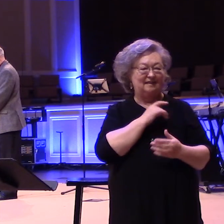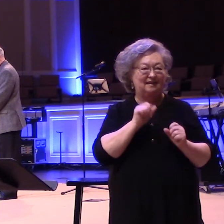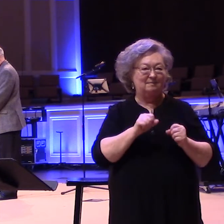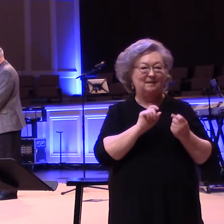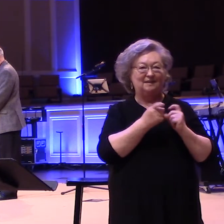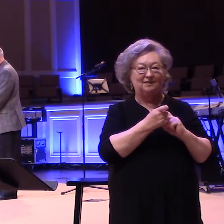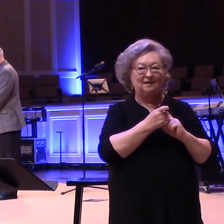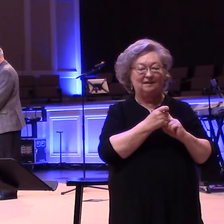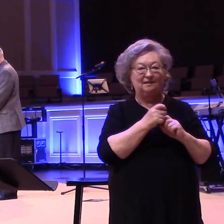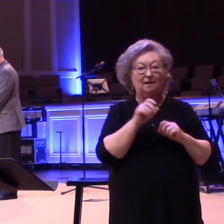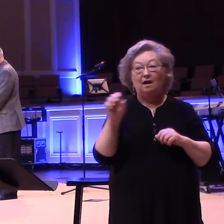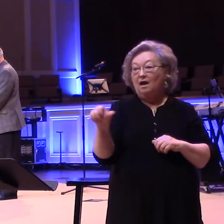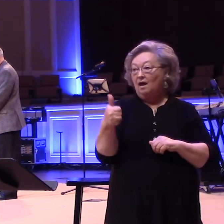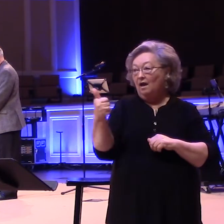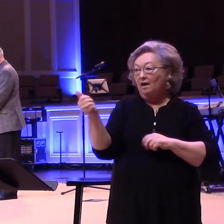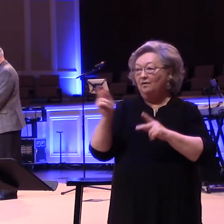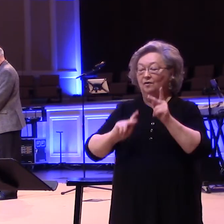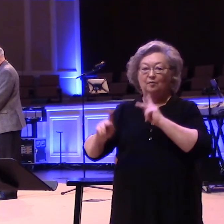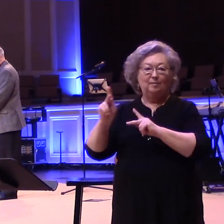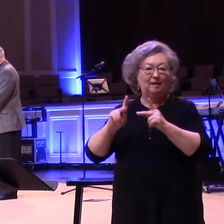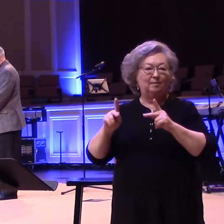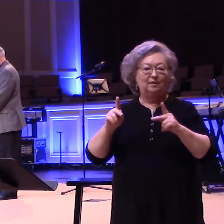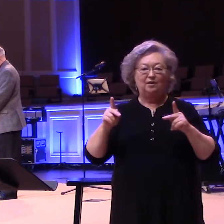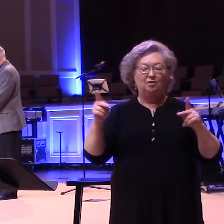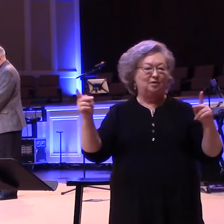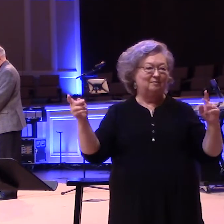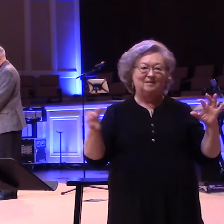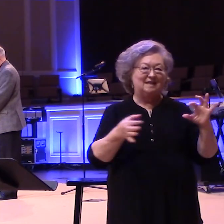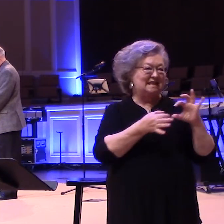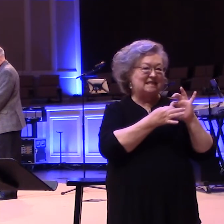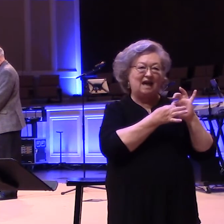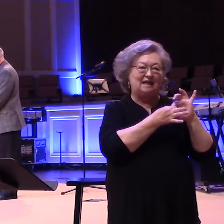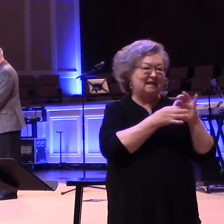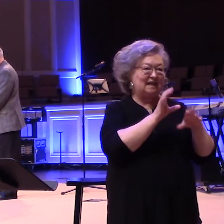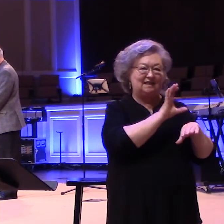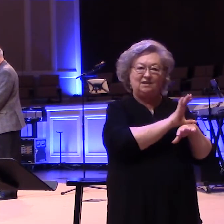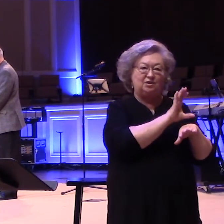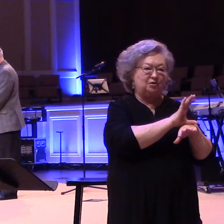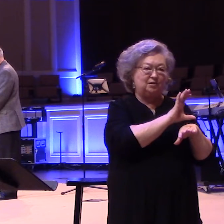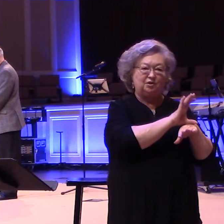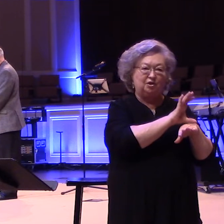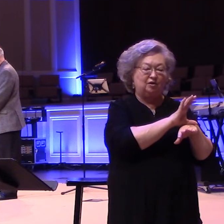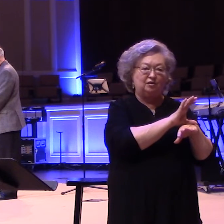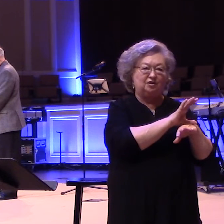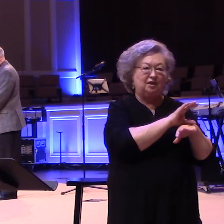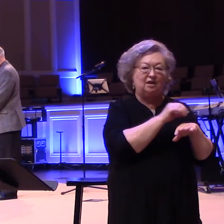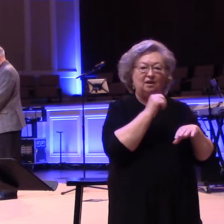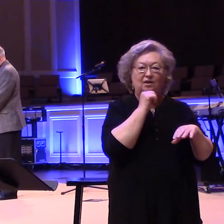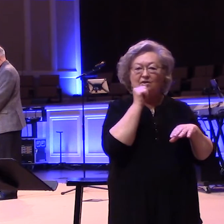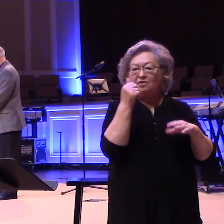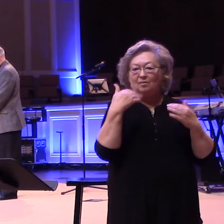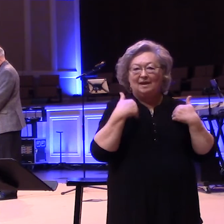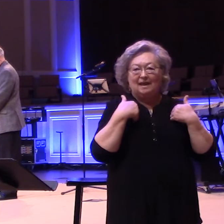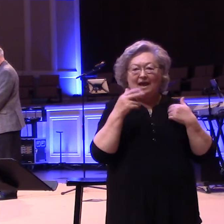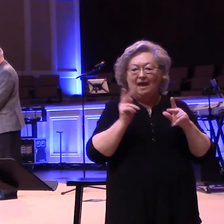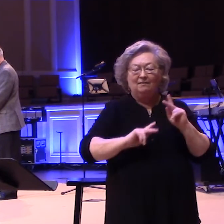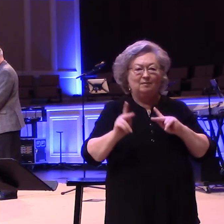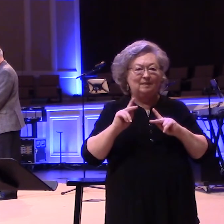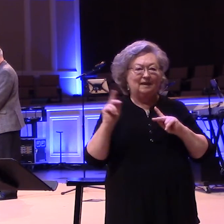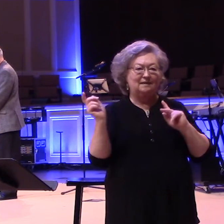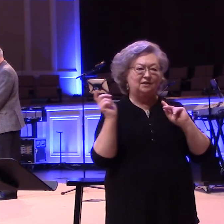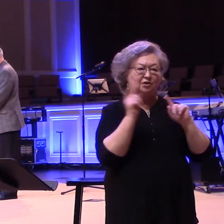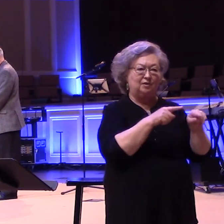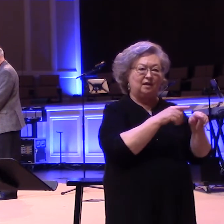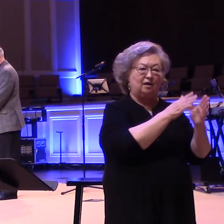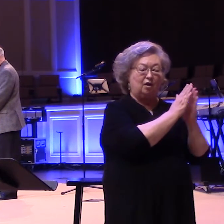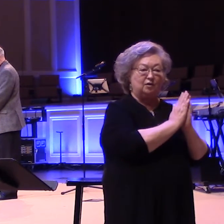Others of you, for different reasons, you're not connected to a church body, and so you don't have a place where you can come and pray and serve and